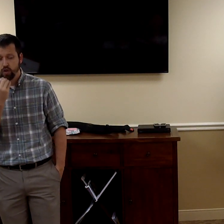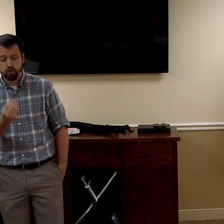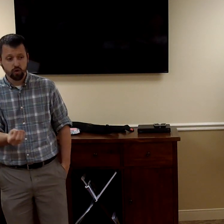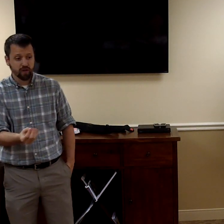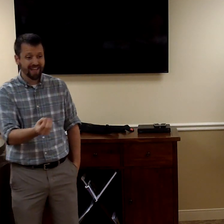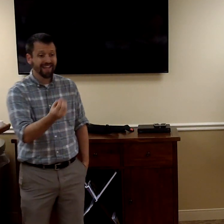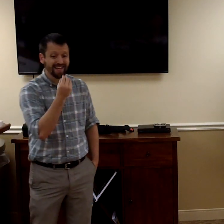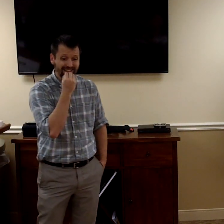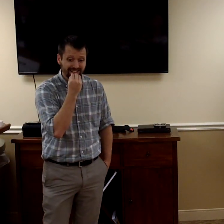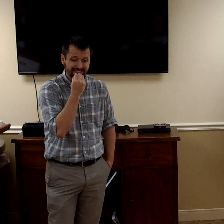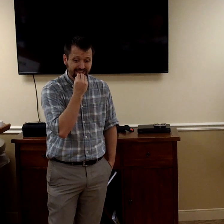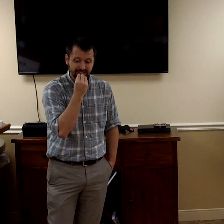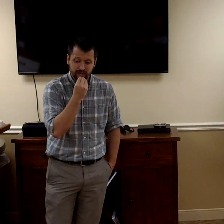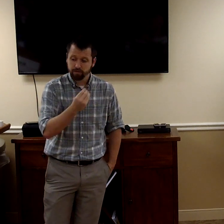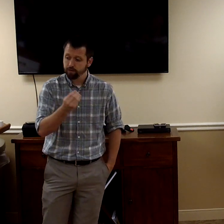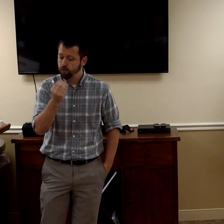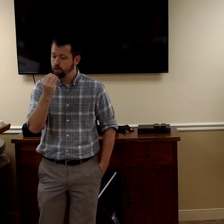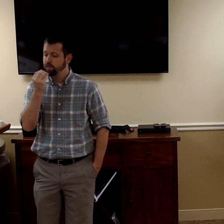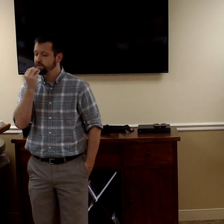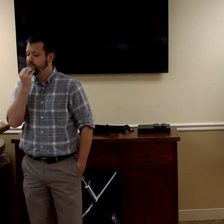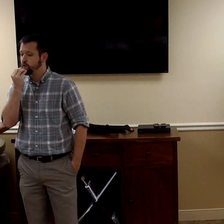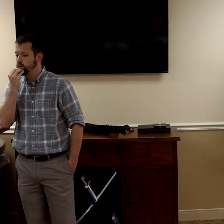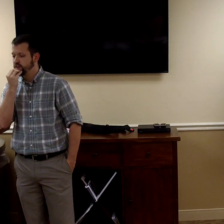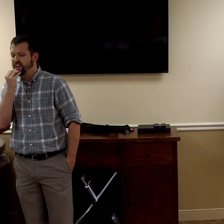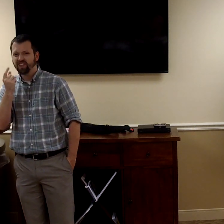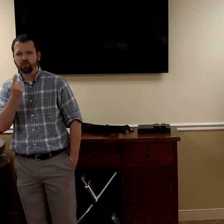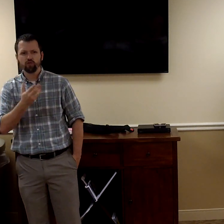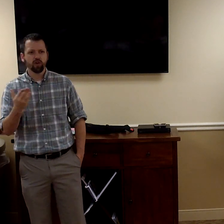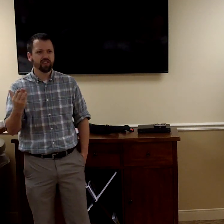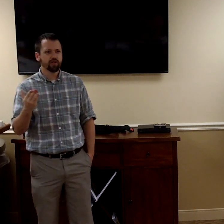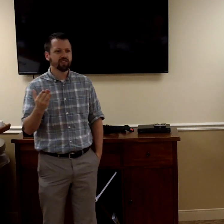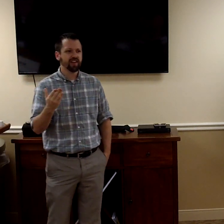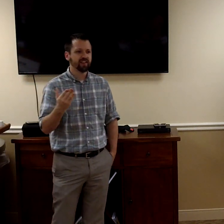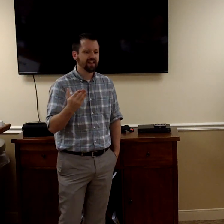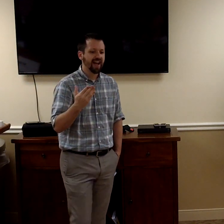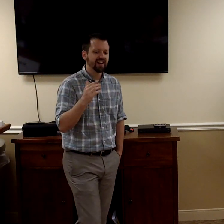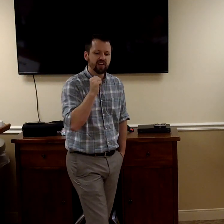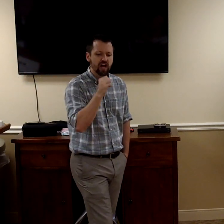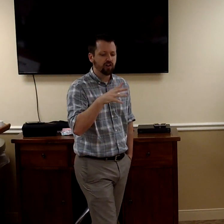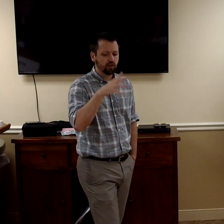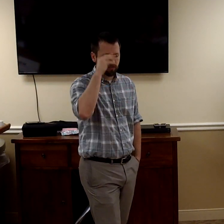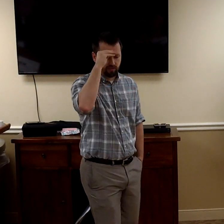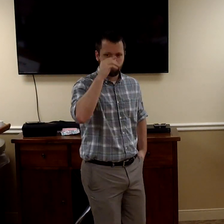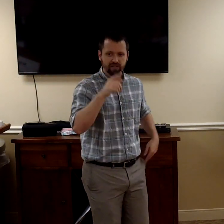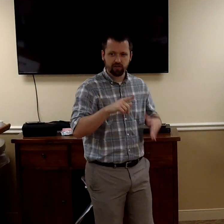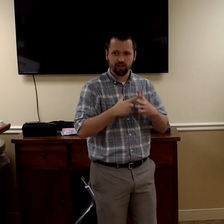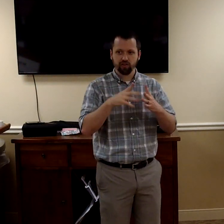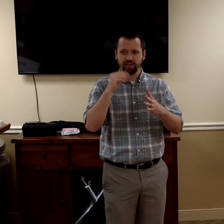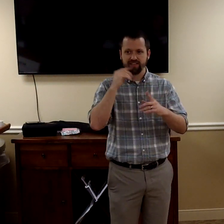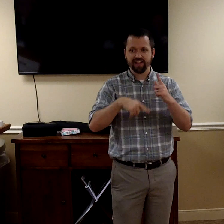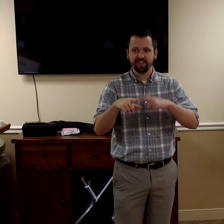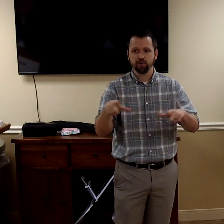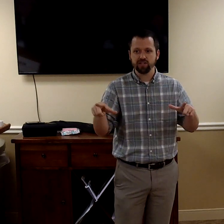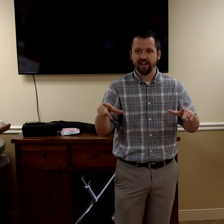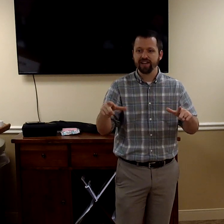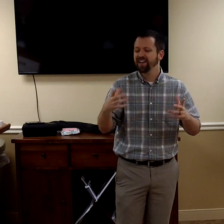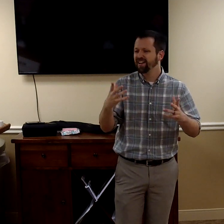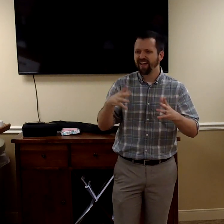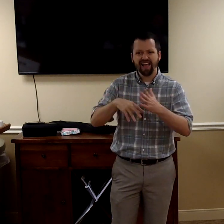So eat, food. This was one of those things, I did not learn this when I started learning sign language. Because I